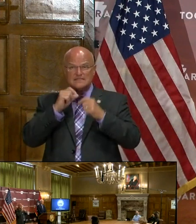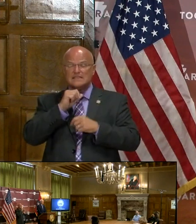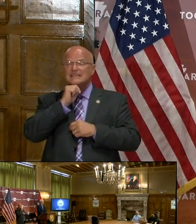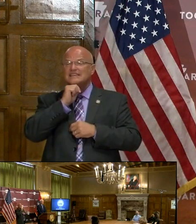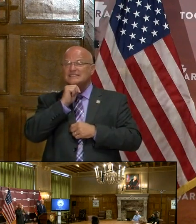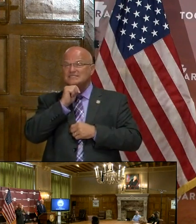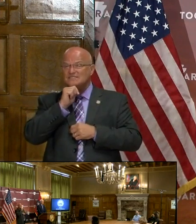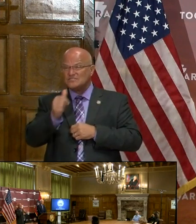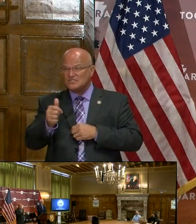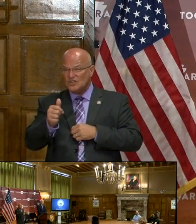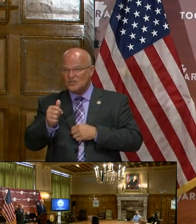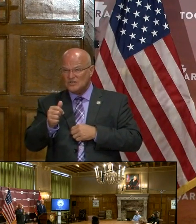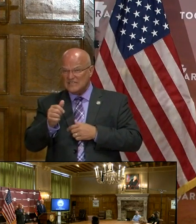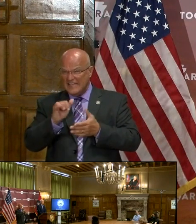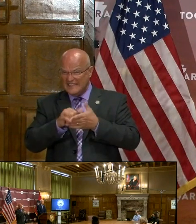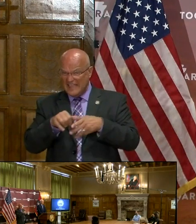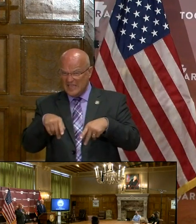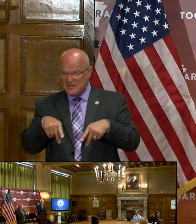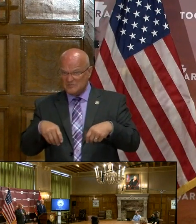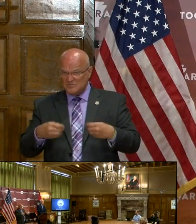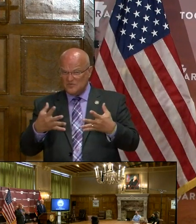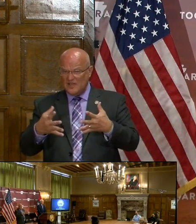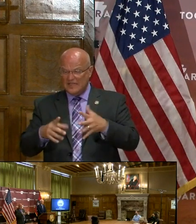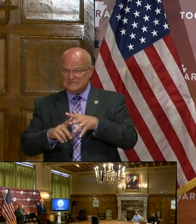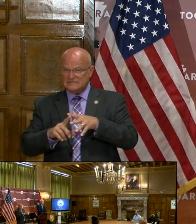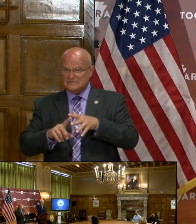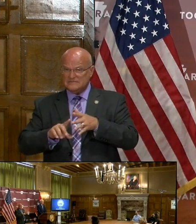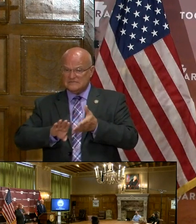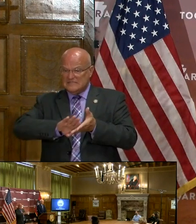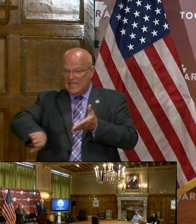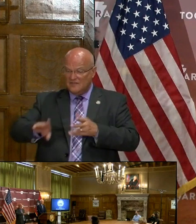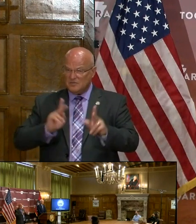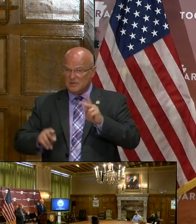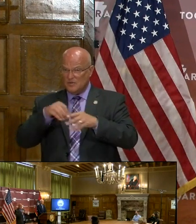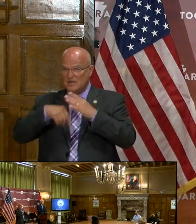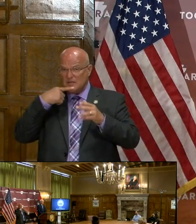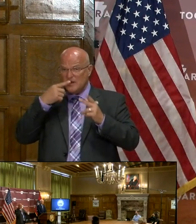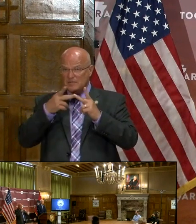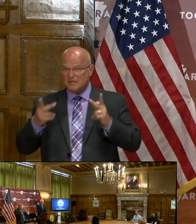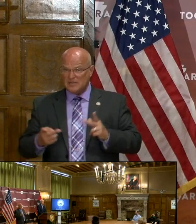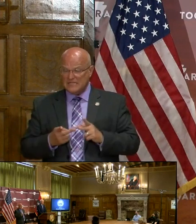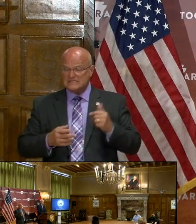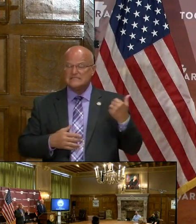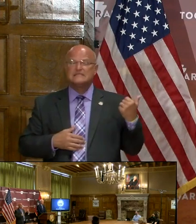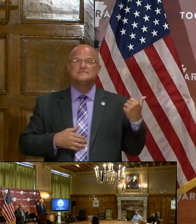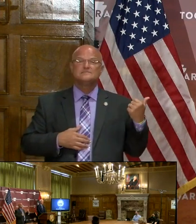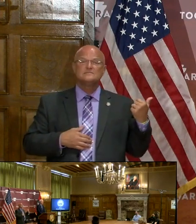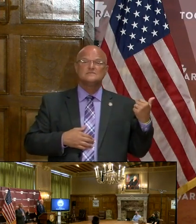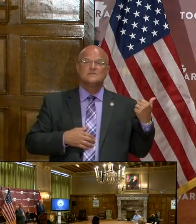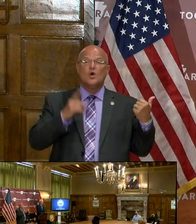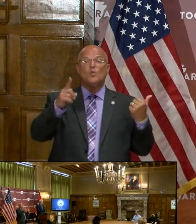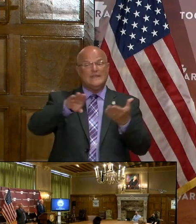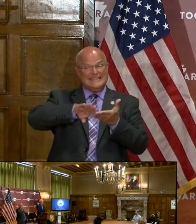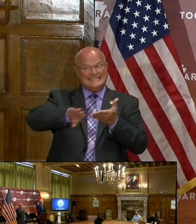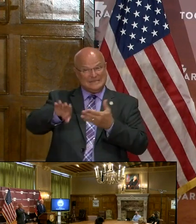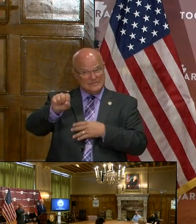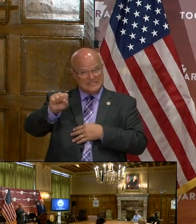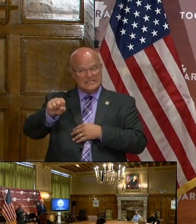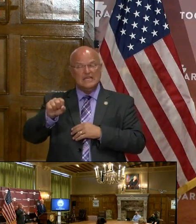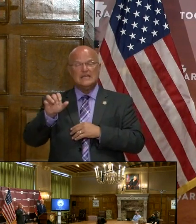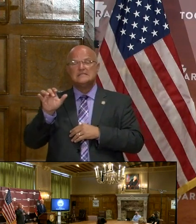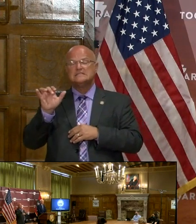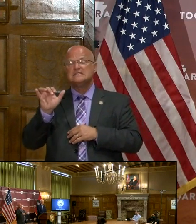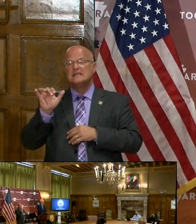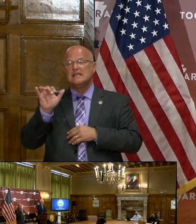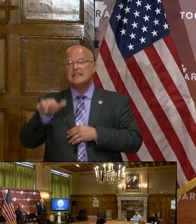to, does that provide an out for people going into public places? Well, that's one of the exemptions